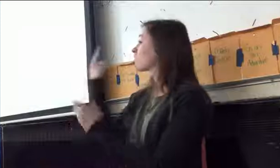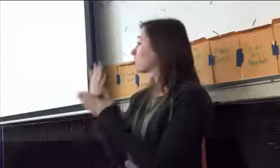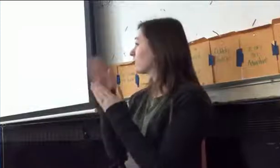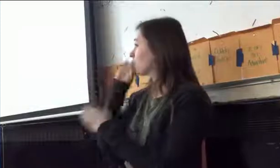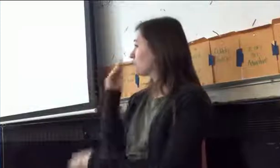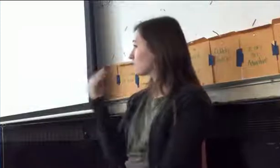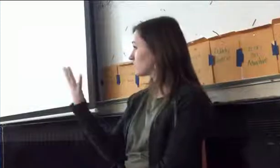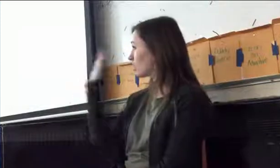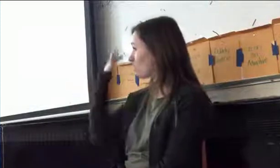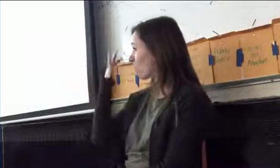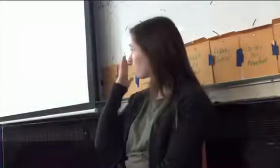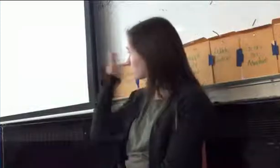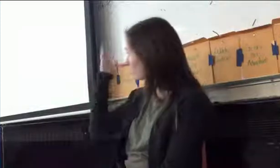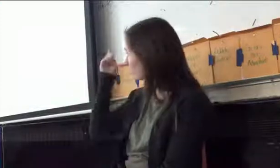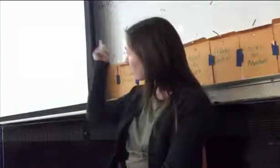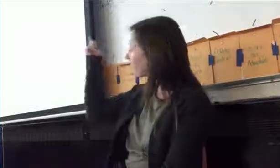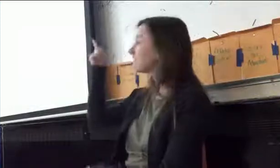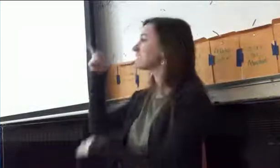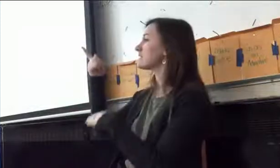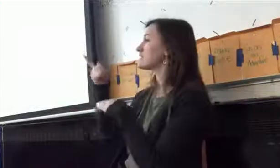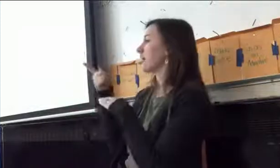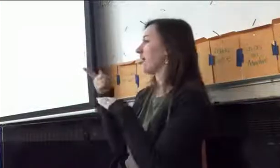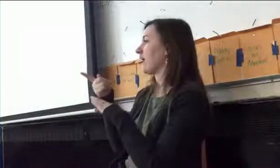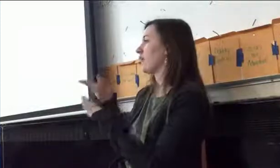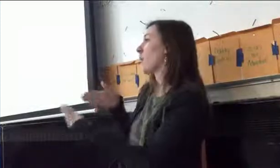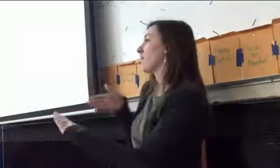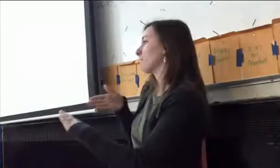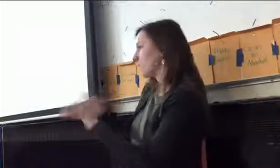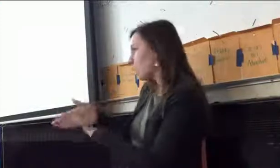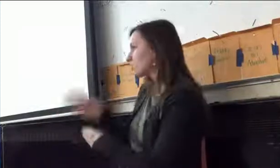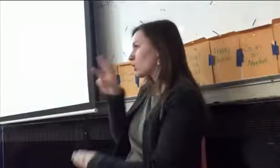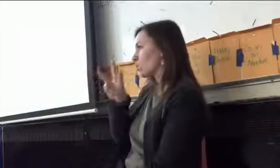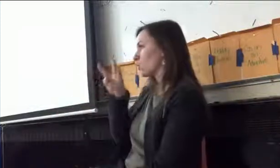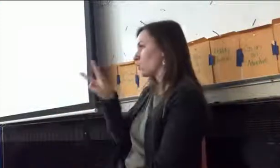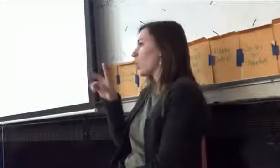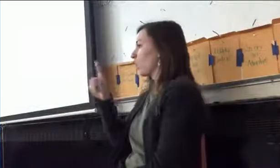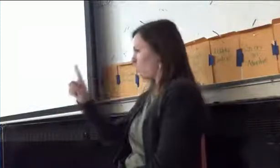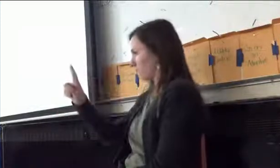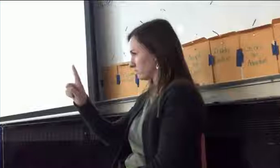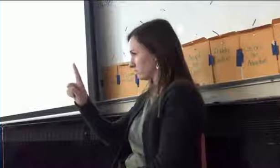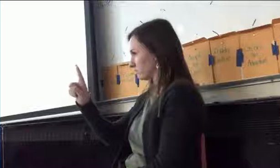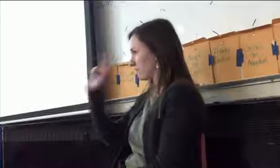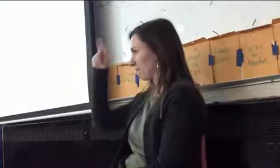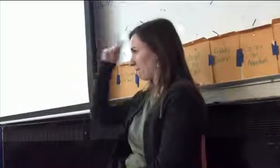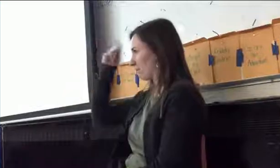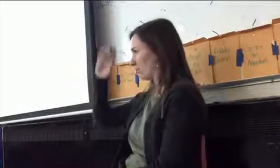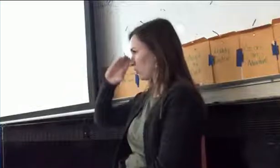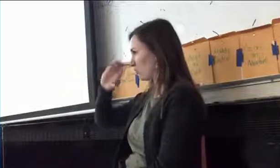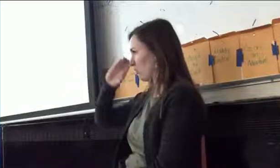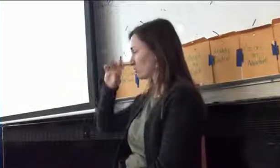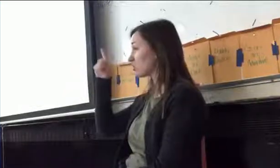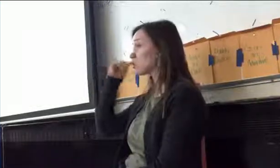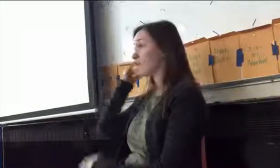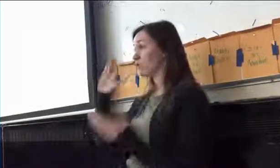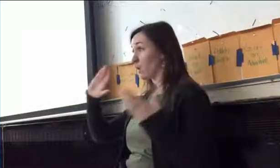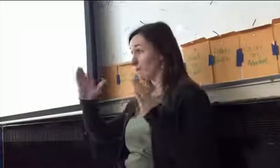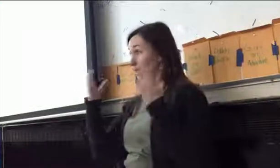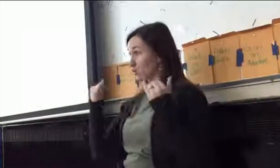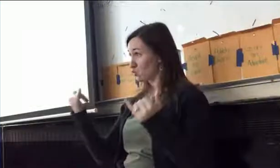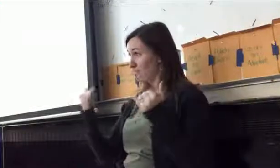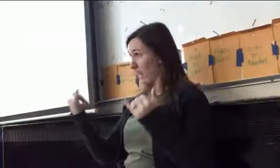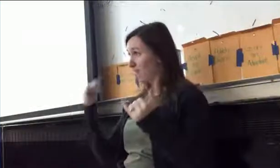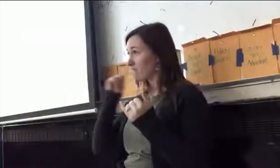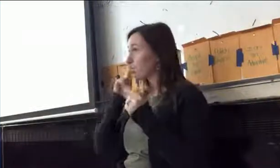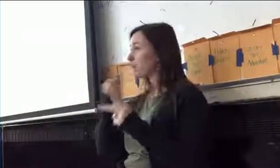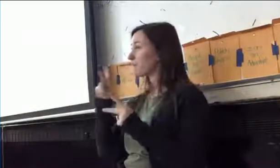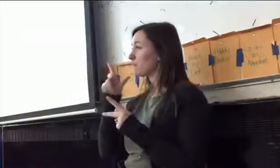on here is because this is a post-World War I political cartoon. That's why it's there. Now, if you compare this in today's world, for our